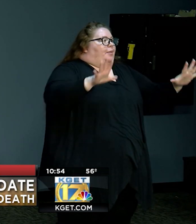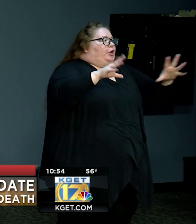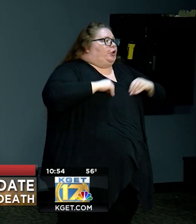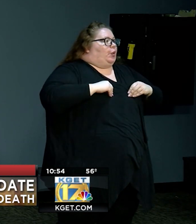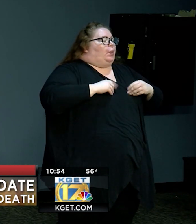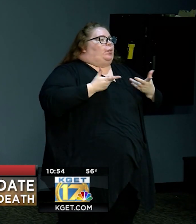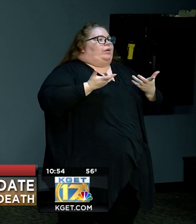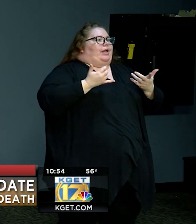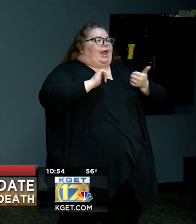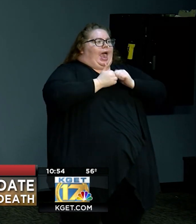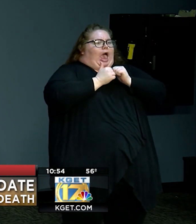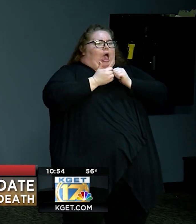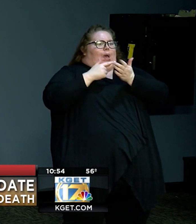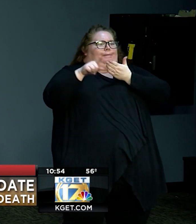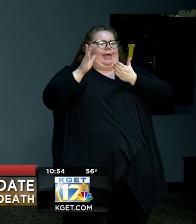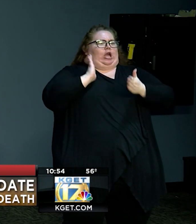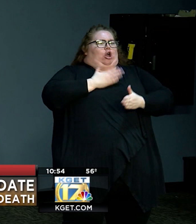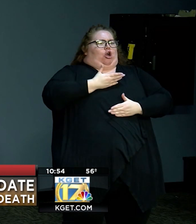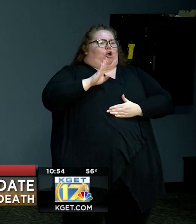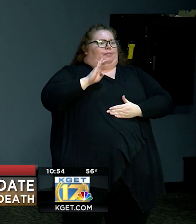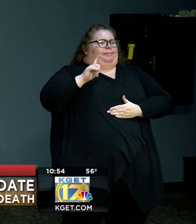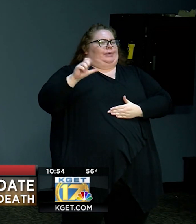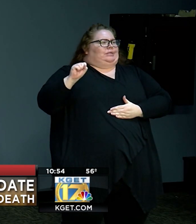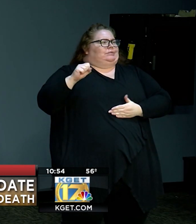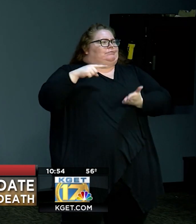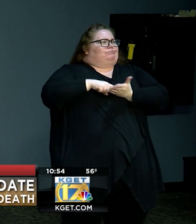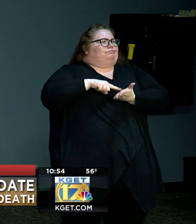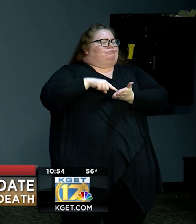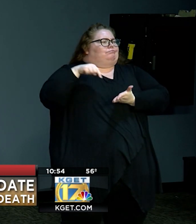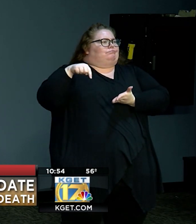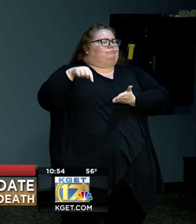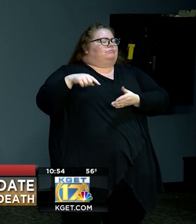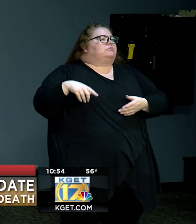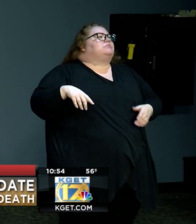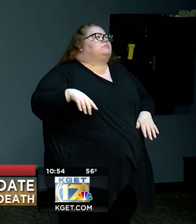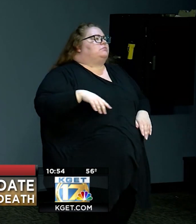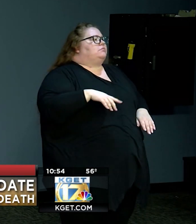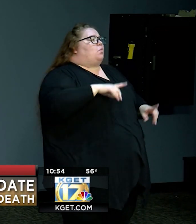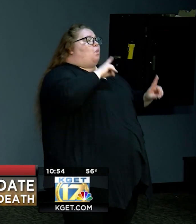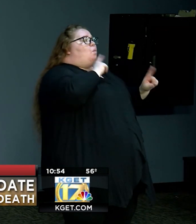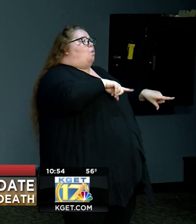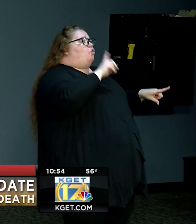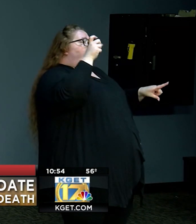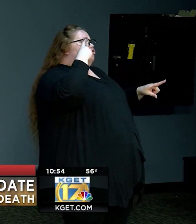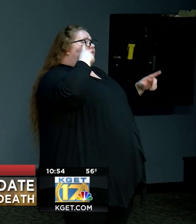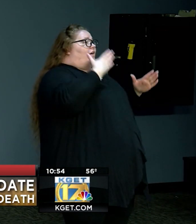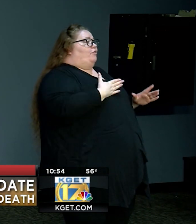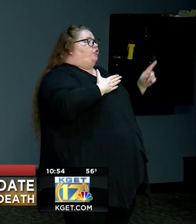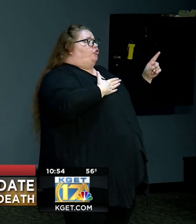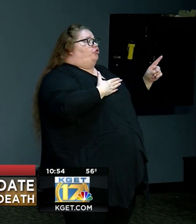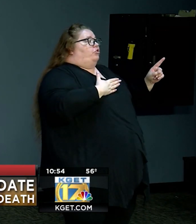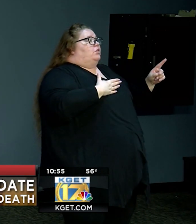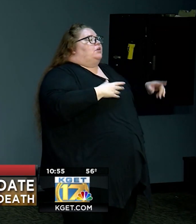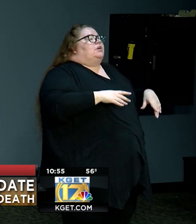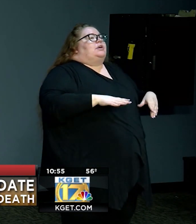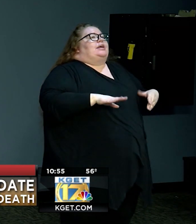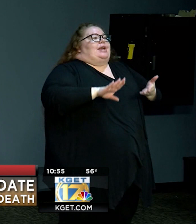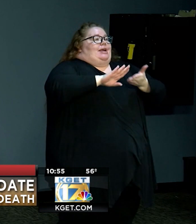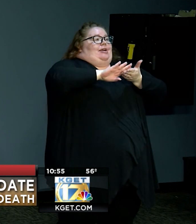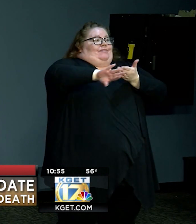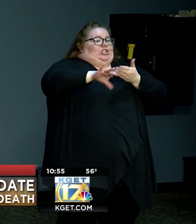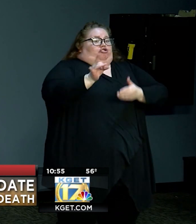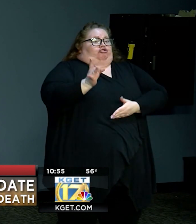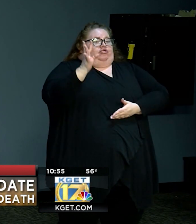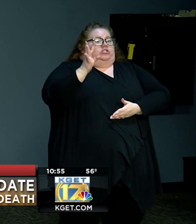their bills, and the confusion of what's happening, because the order from the governor is that evictions related to COVID-19